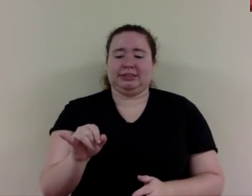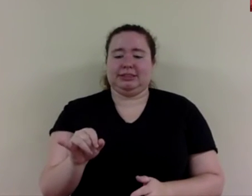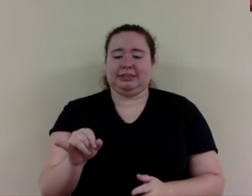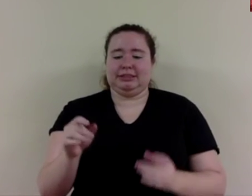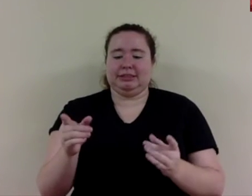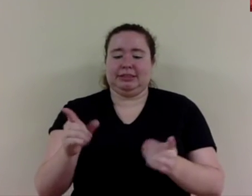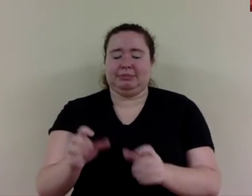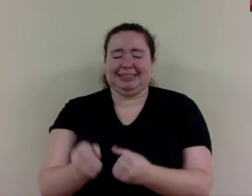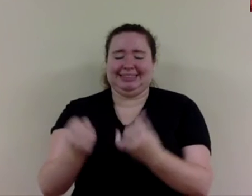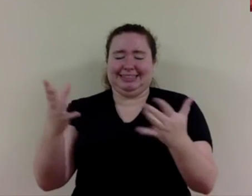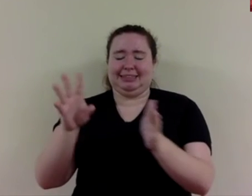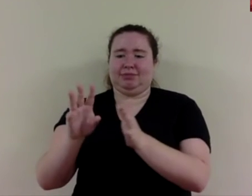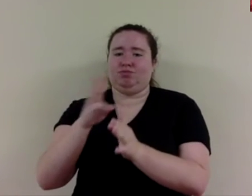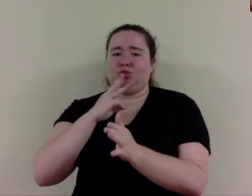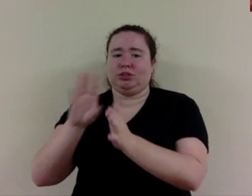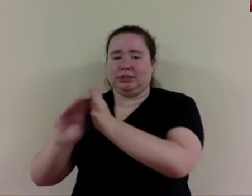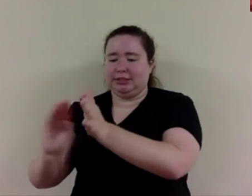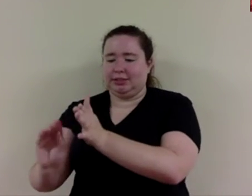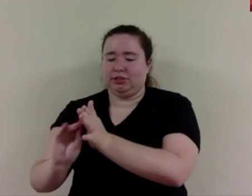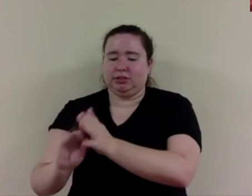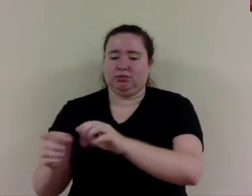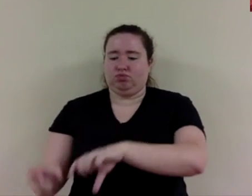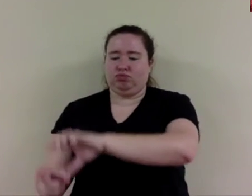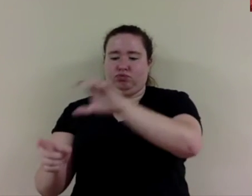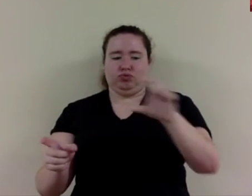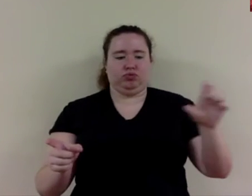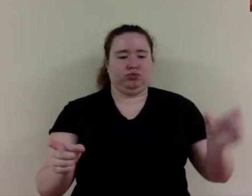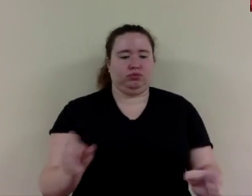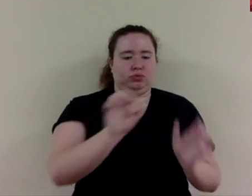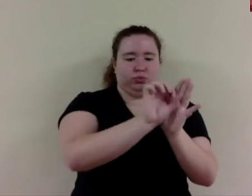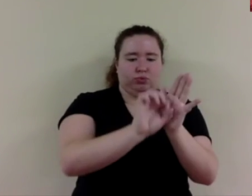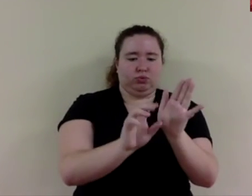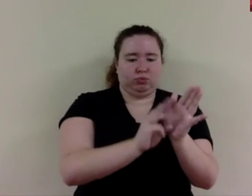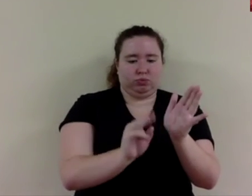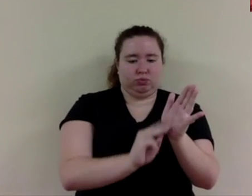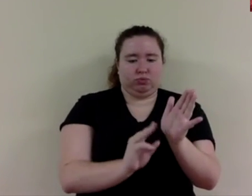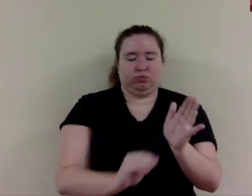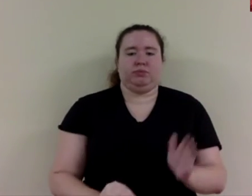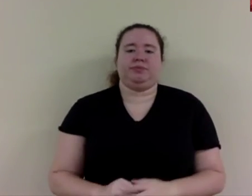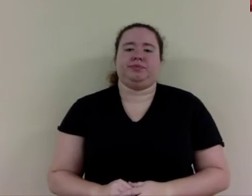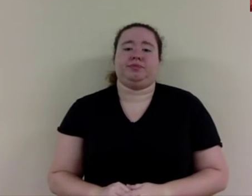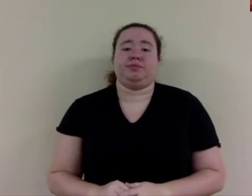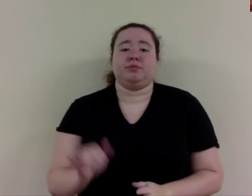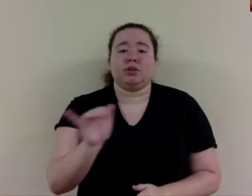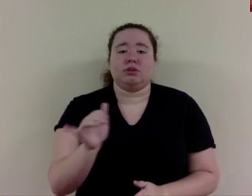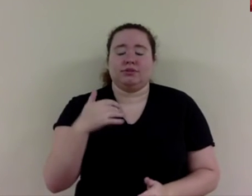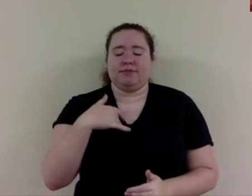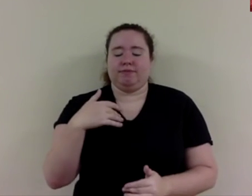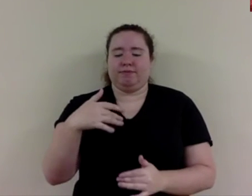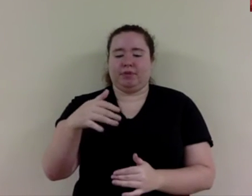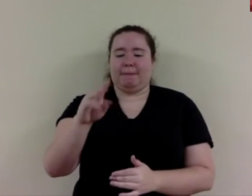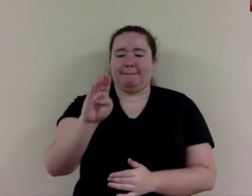in allowing you to get water from the foods and beverages that you eat. Additionally, in your large intestines, we're going to find large collections